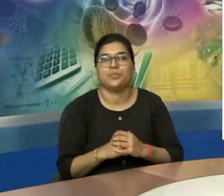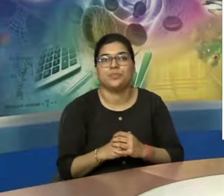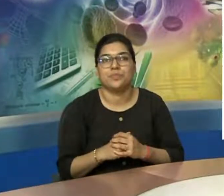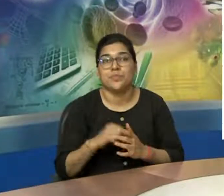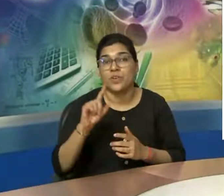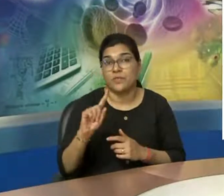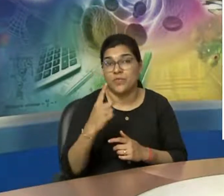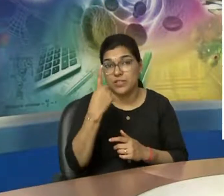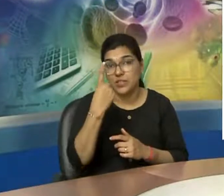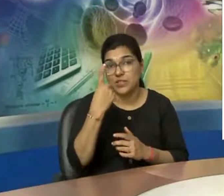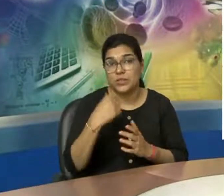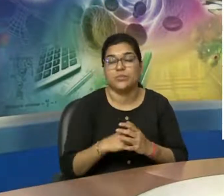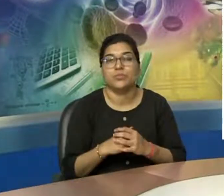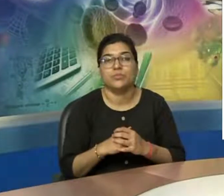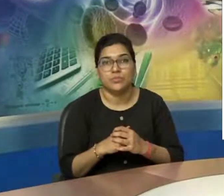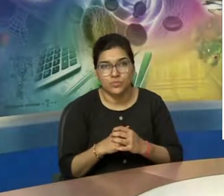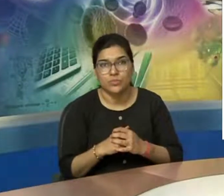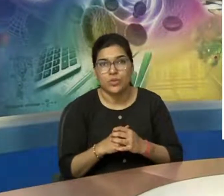for aquatic adaptations,